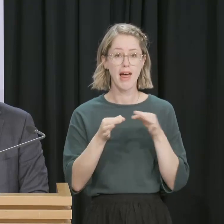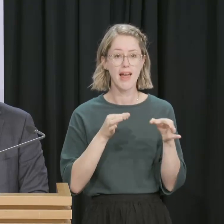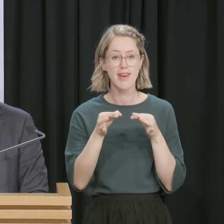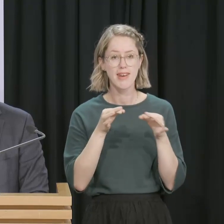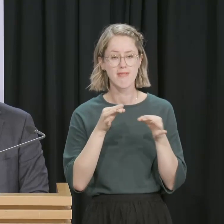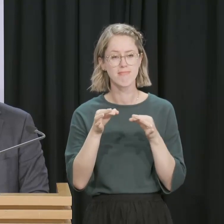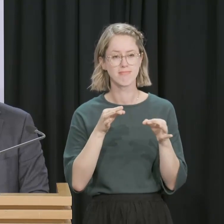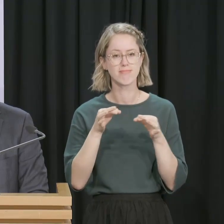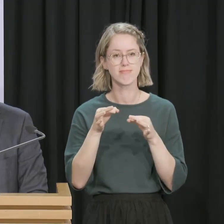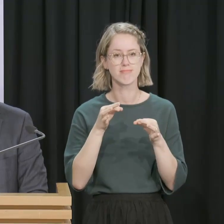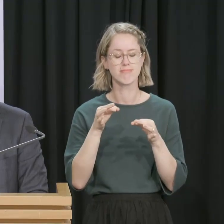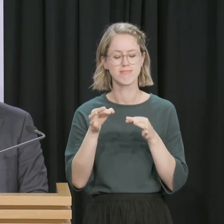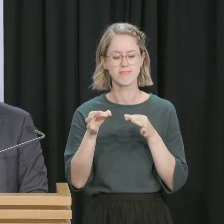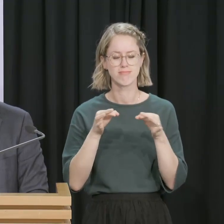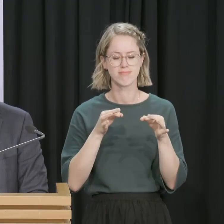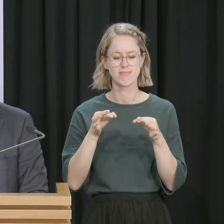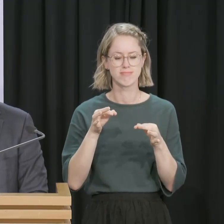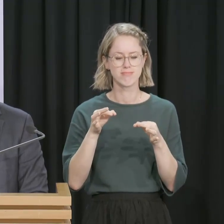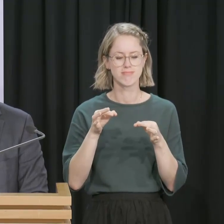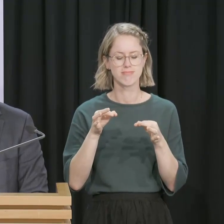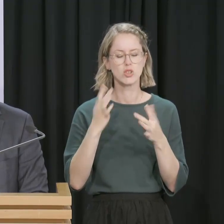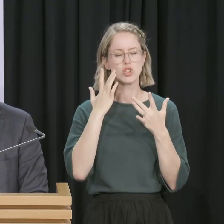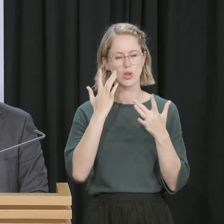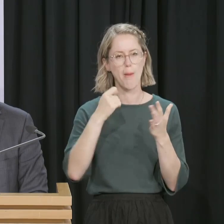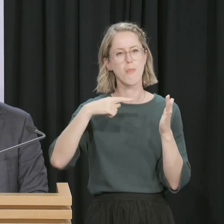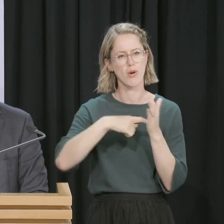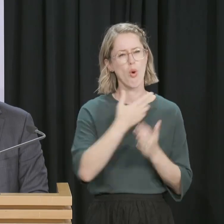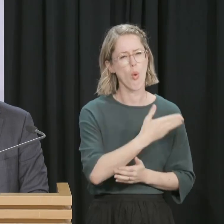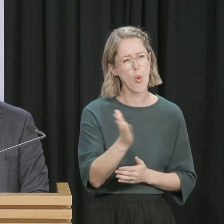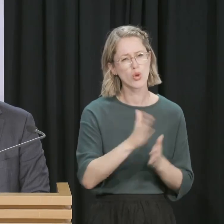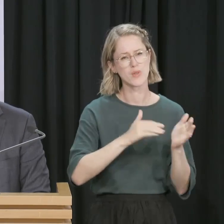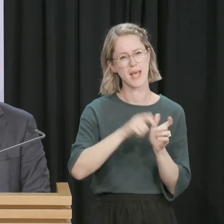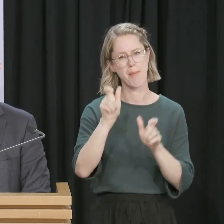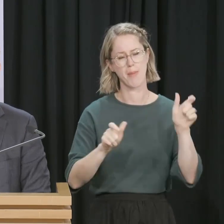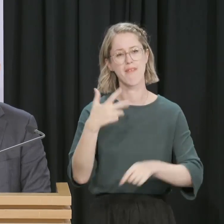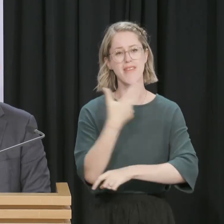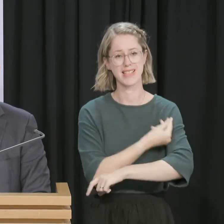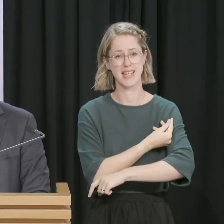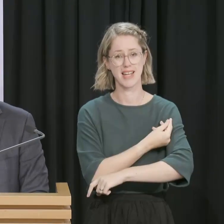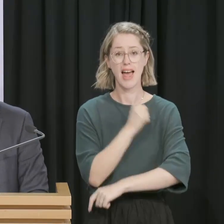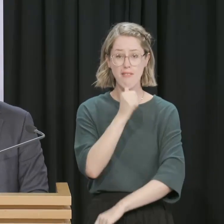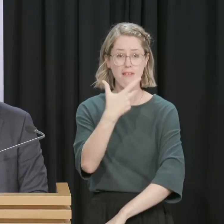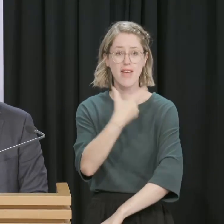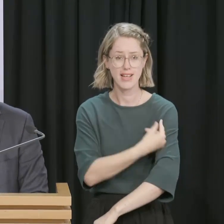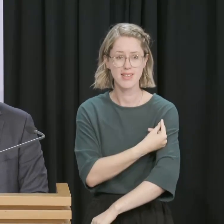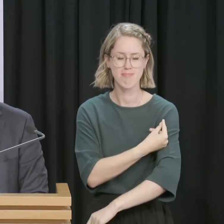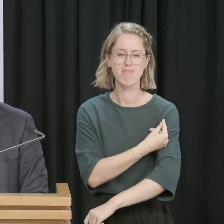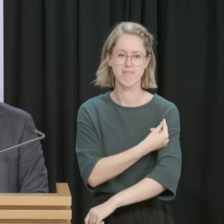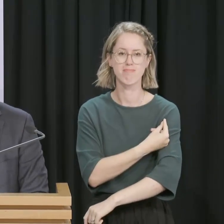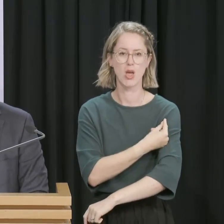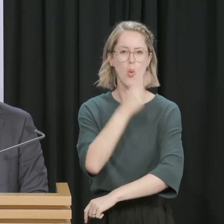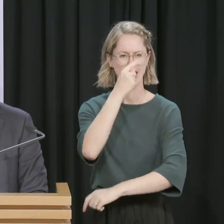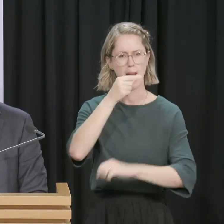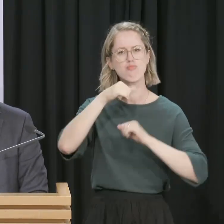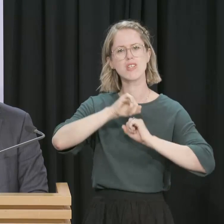reinforces the importance of New Zealanders getting vaccinated. Getting vaccinated is the best way to protect our